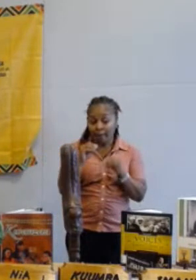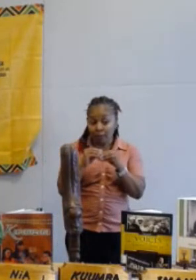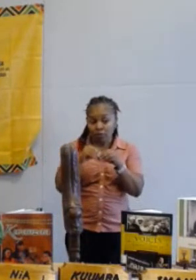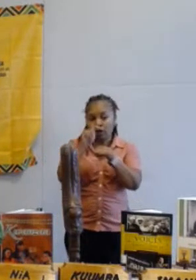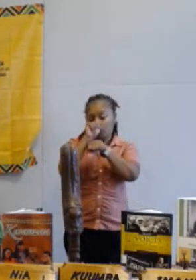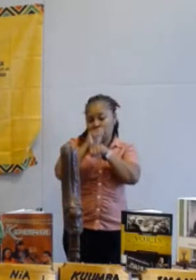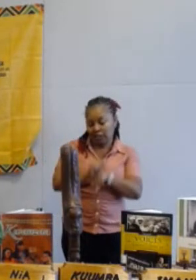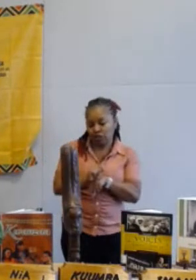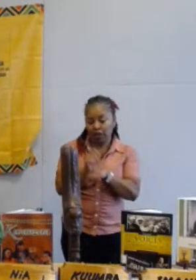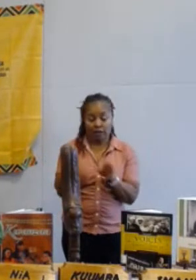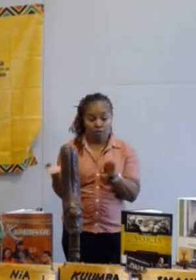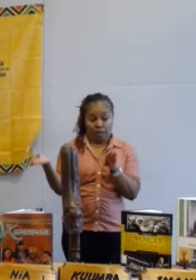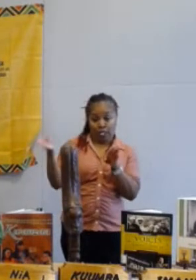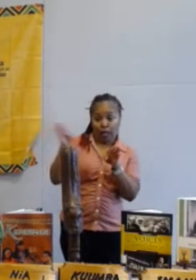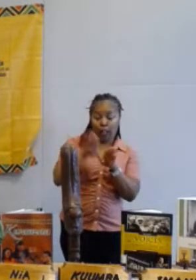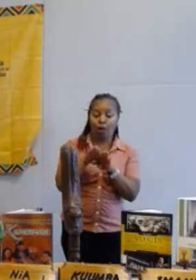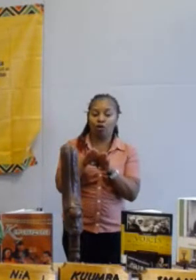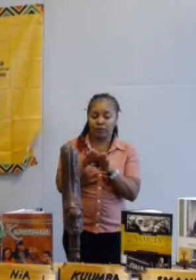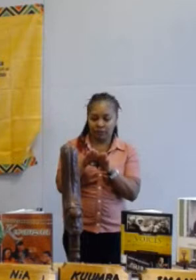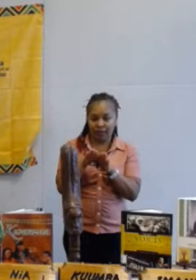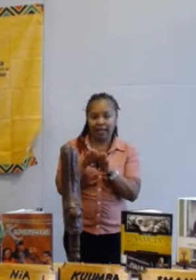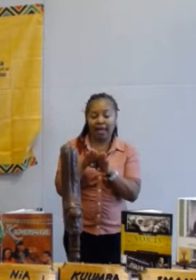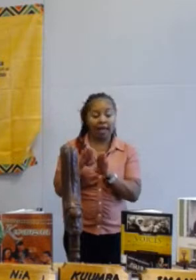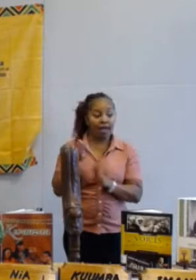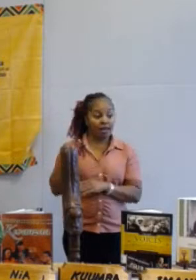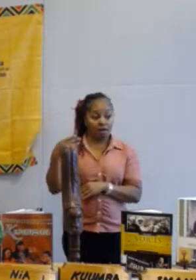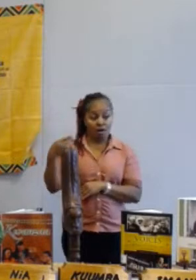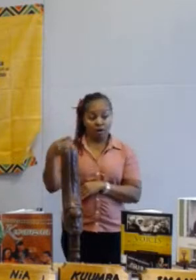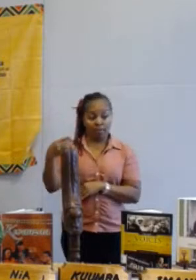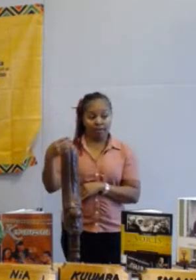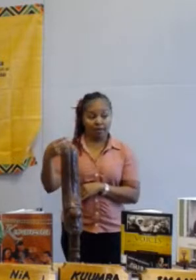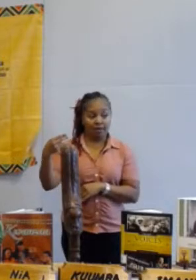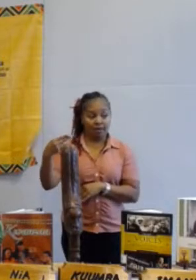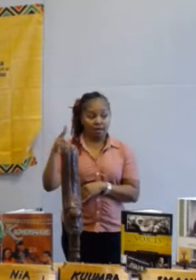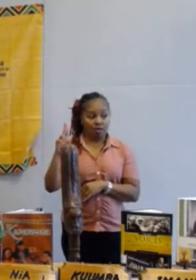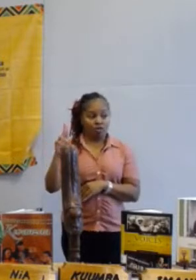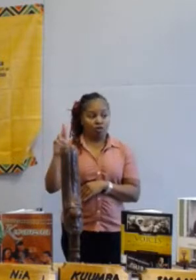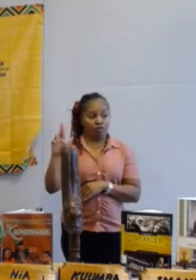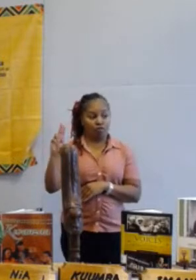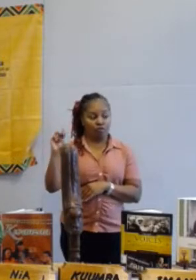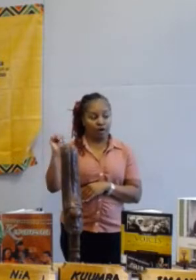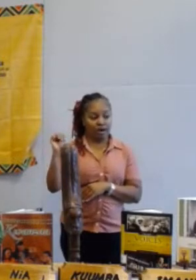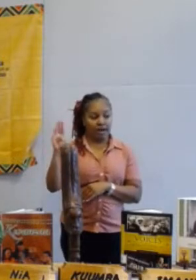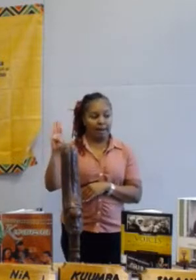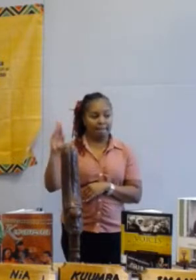would be the closing and the harambe. All right, thank you, Mother Minta.